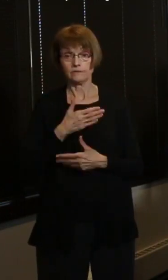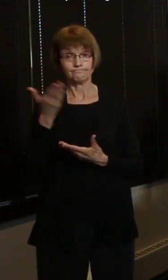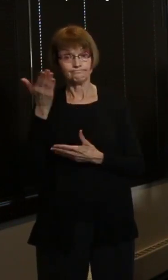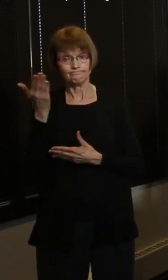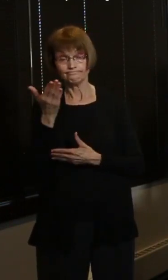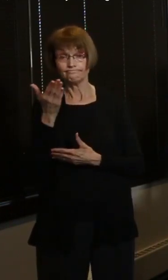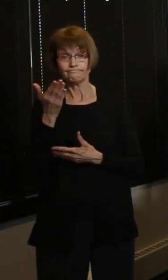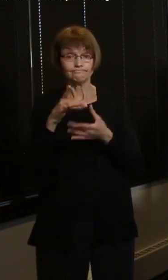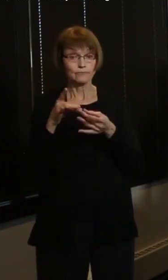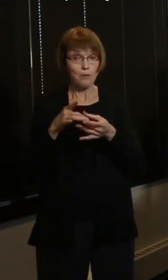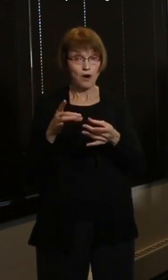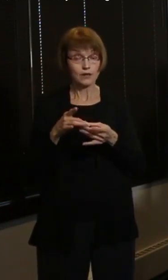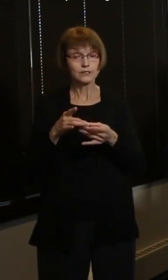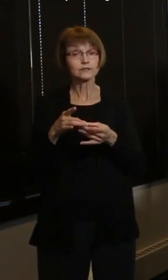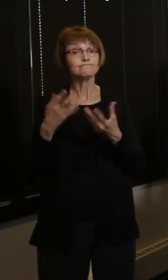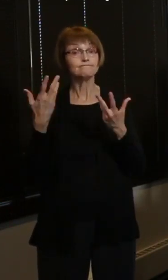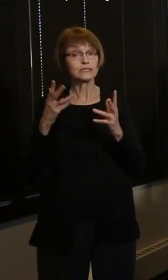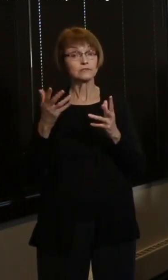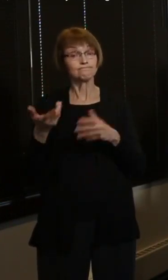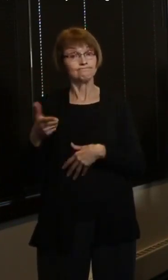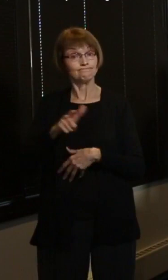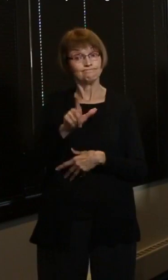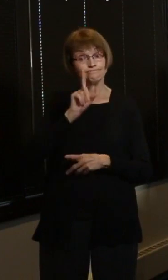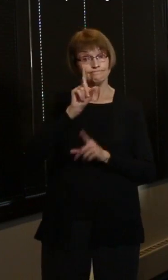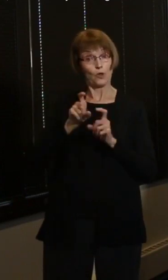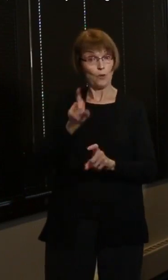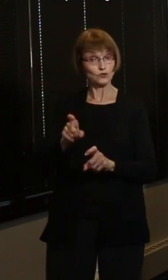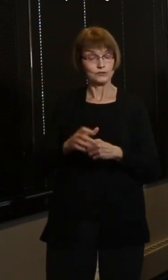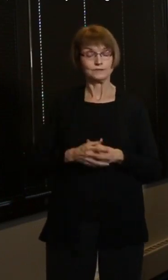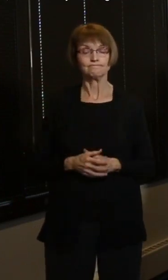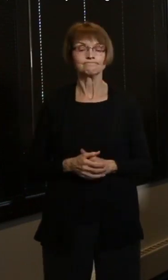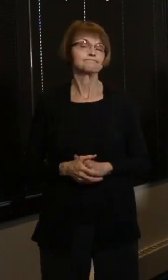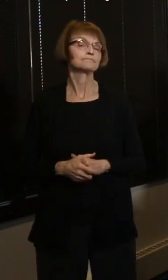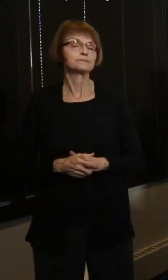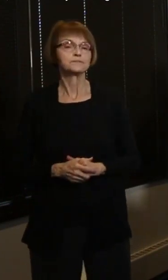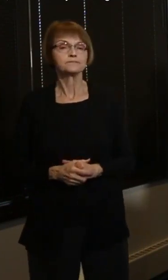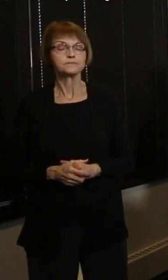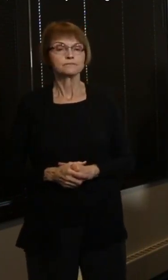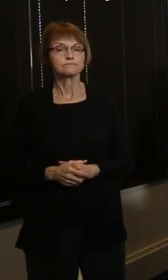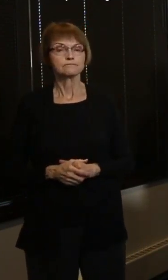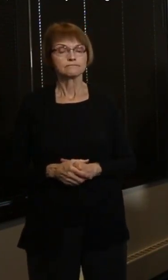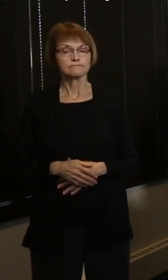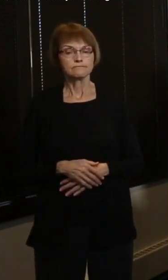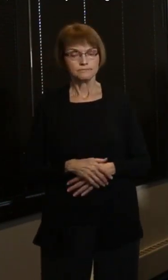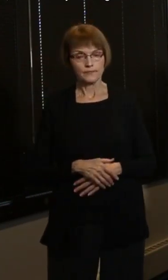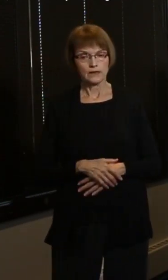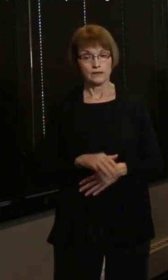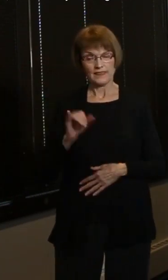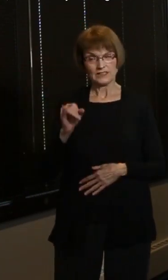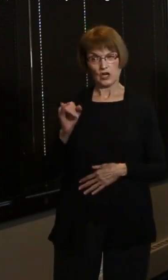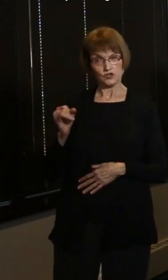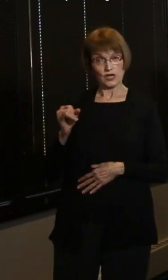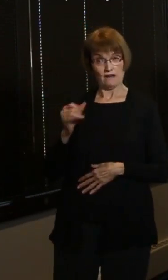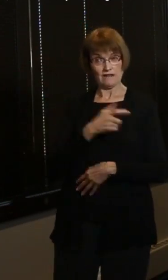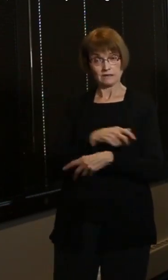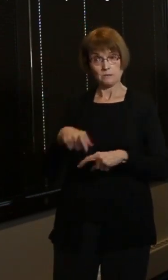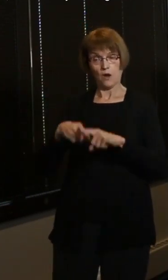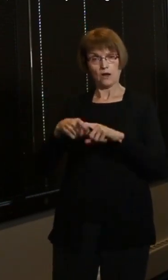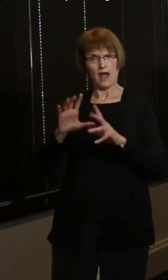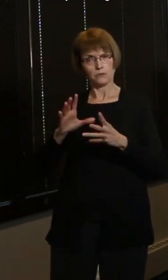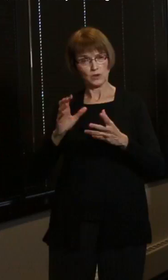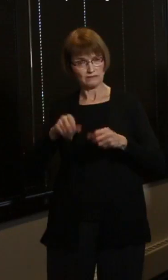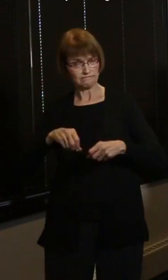our update, and now we'll see what questions we have from the media. How will the J&J pause affect